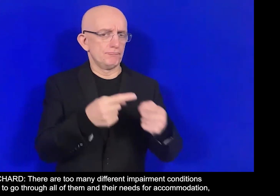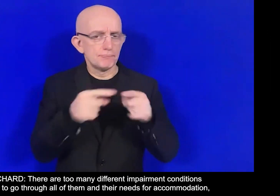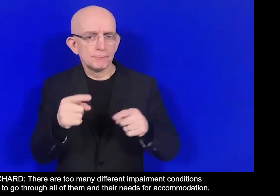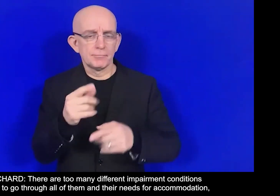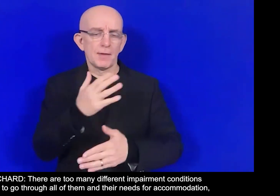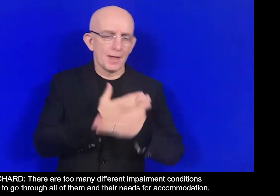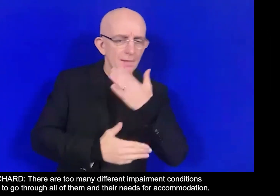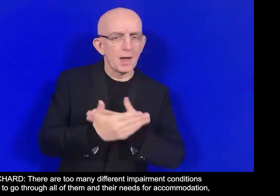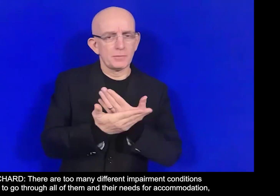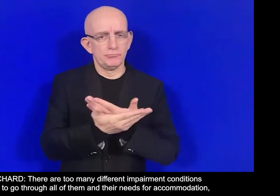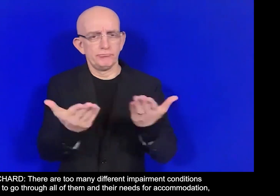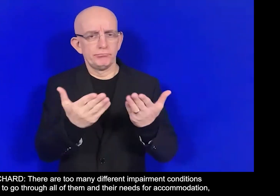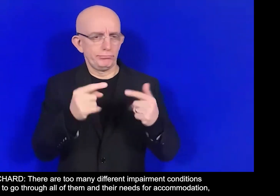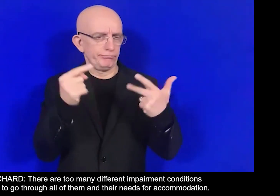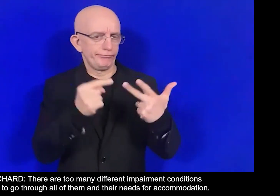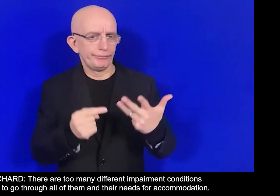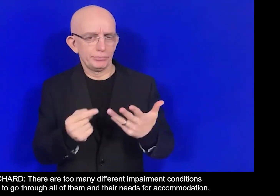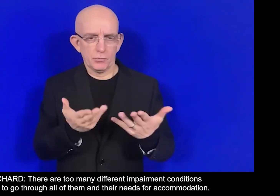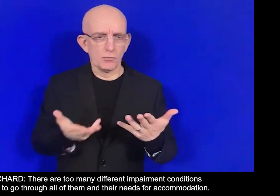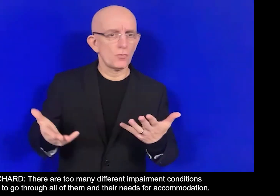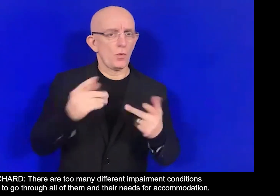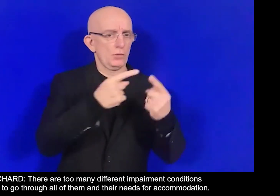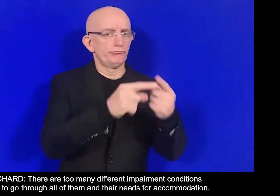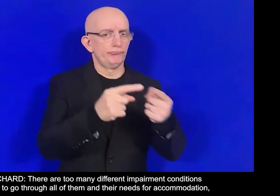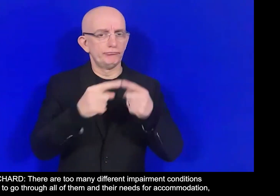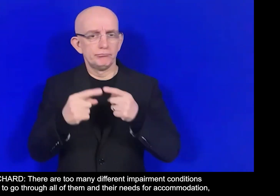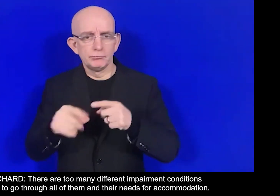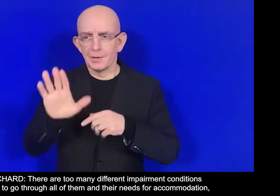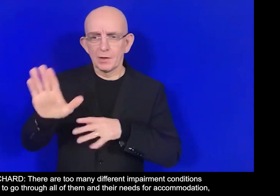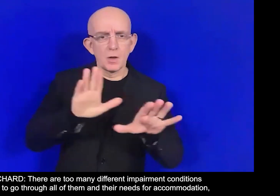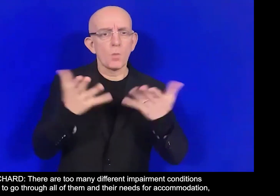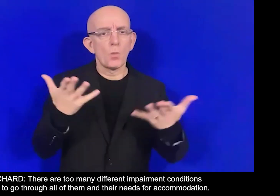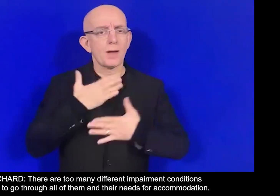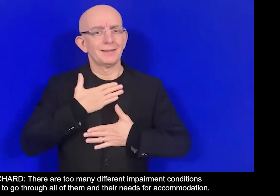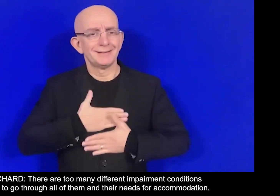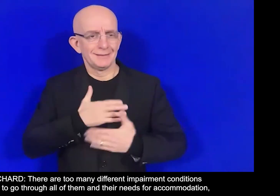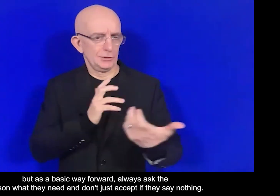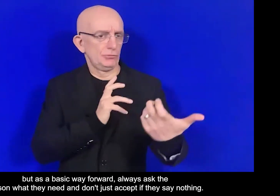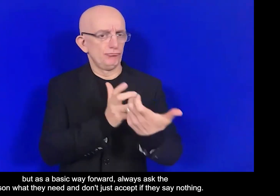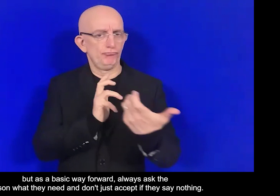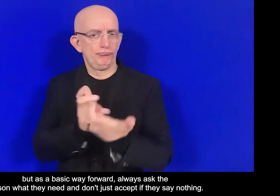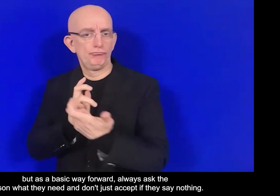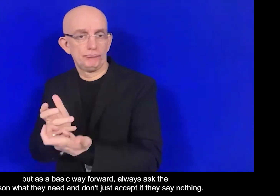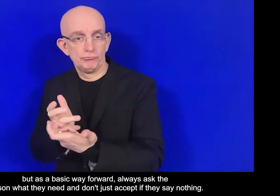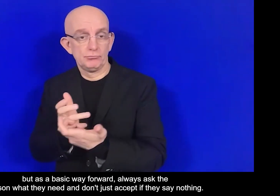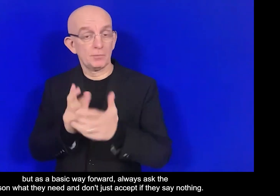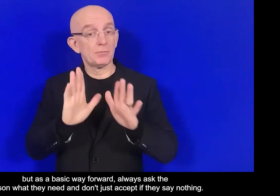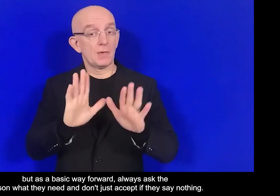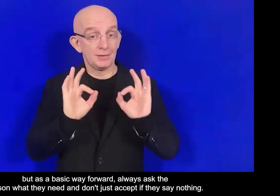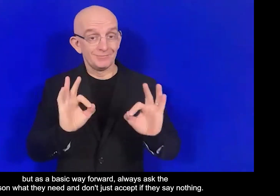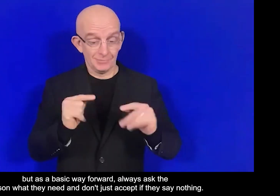different impairing conditions for us to go through all of them and their needs for accommodation. But as a basic way